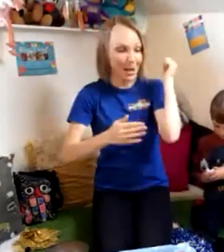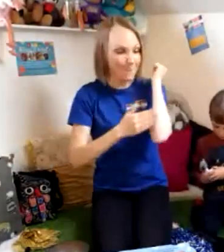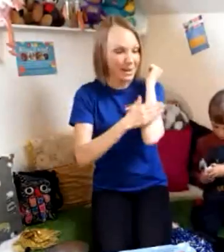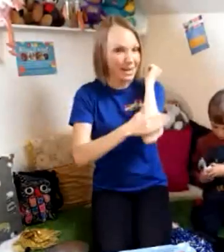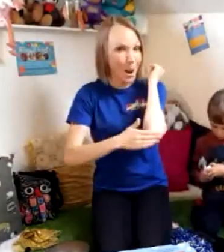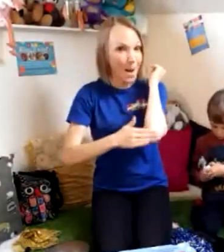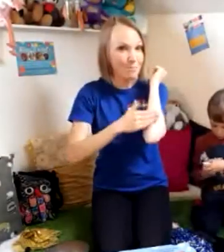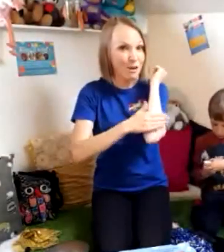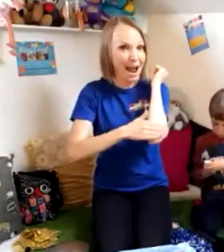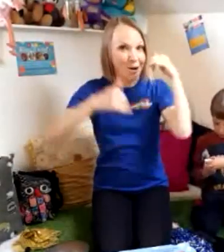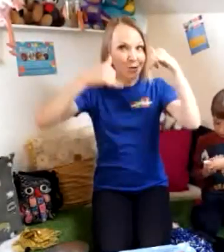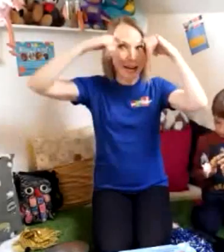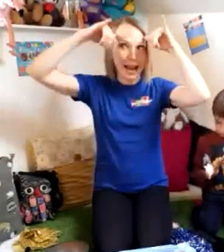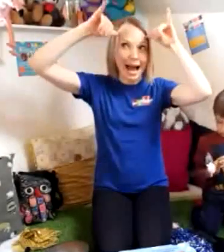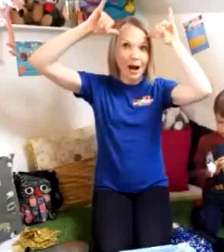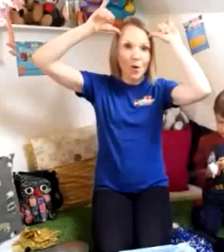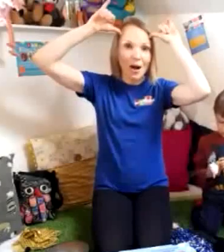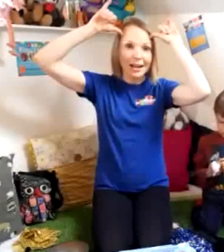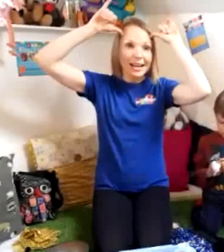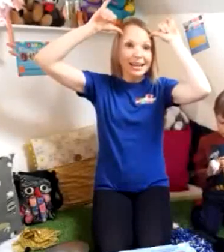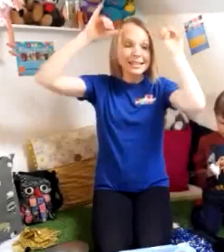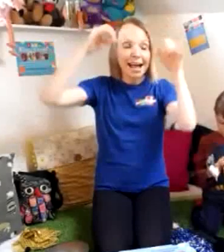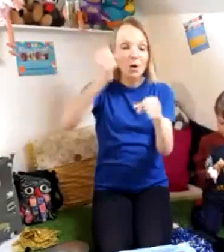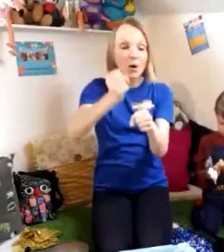big brown cow.